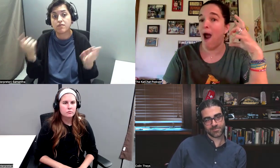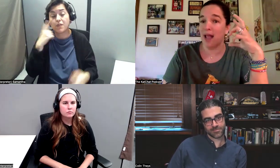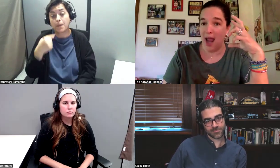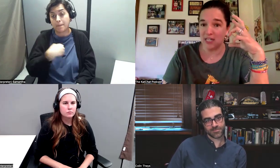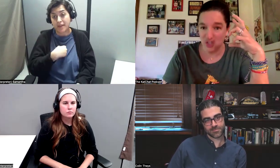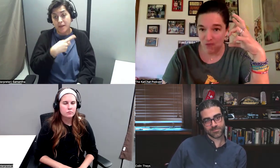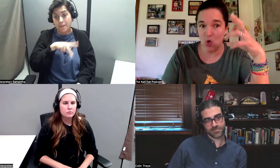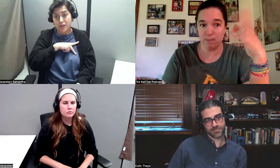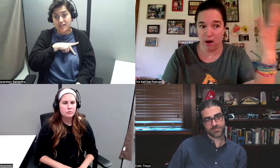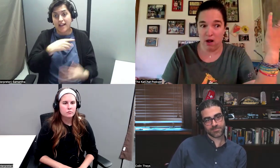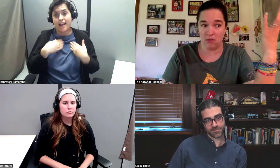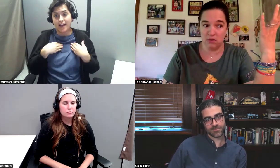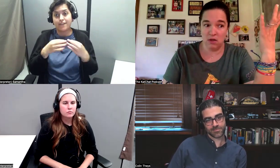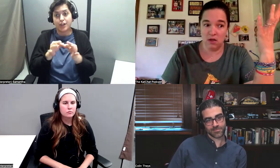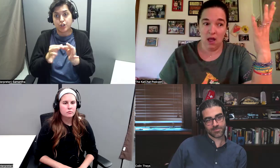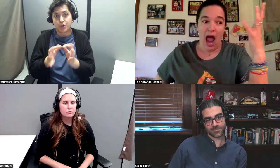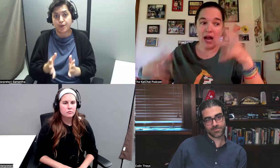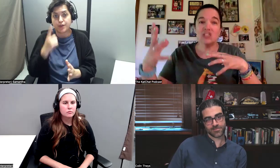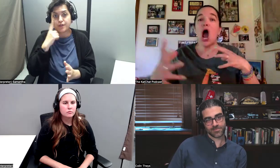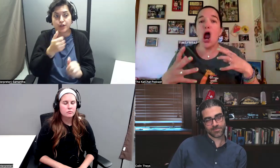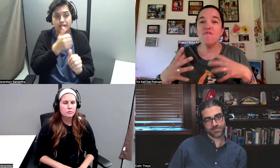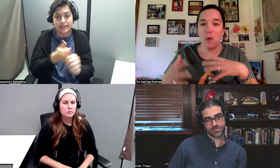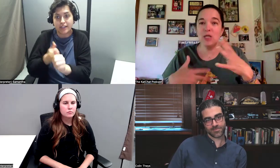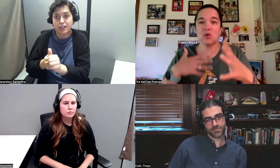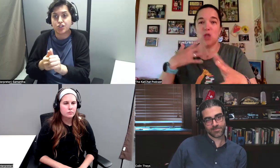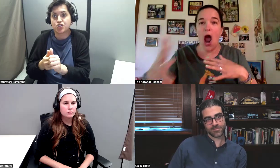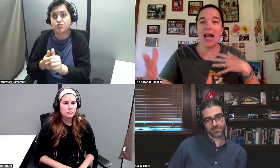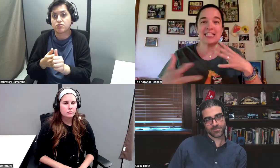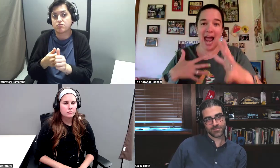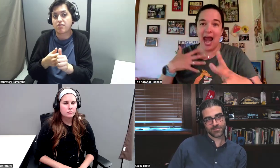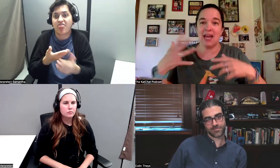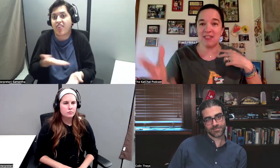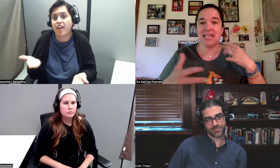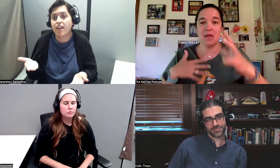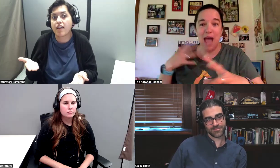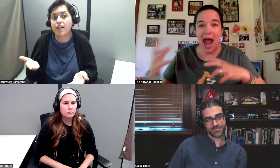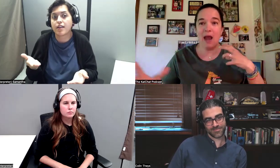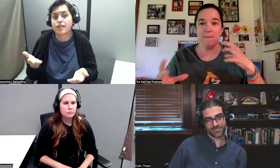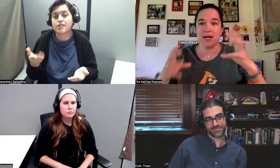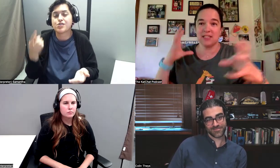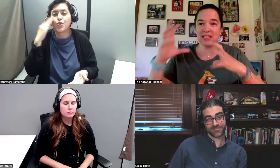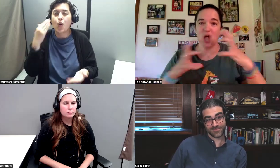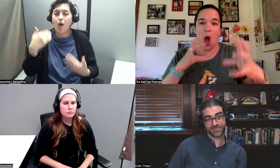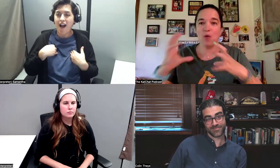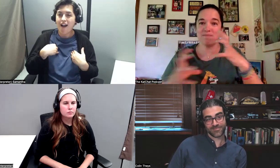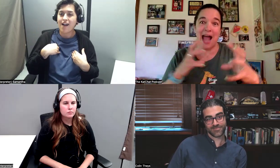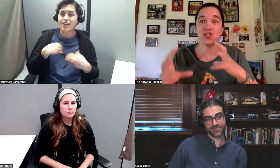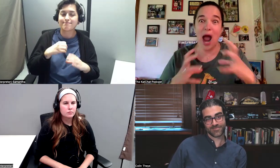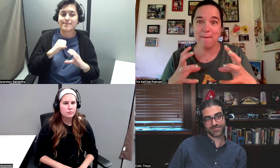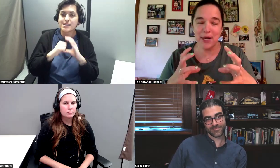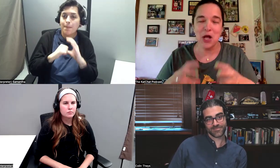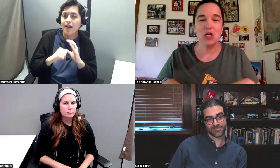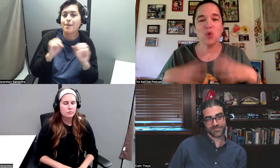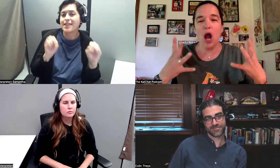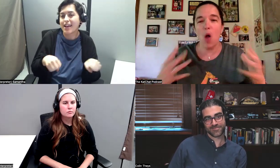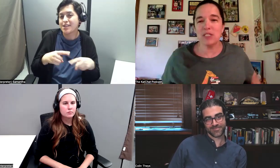each podcast interview because it's hard for me to talk and sign at the same time because it doesn't always match